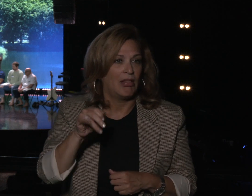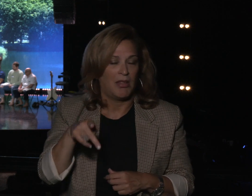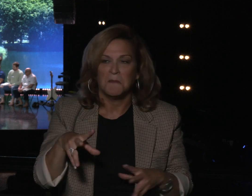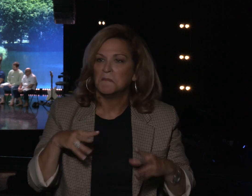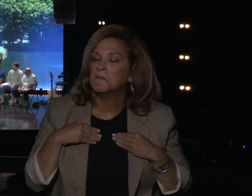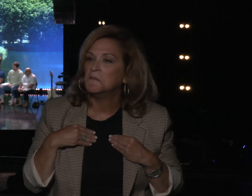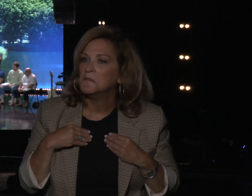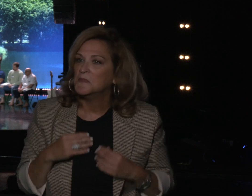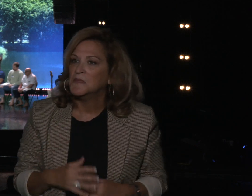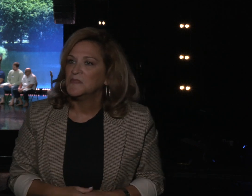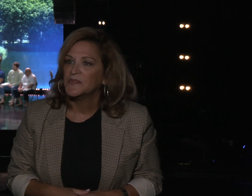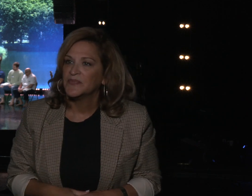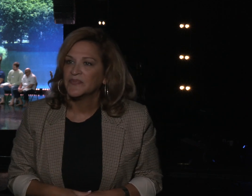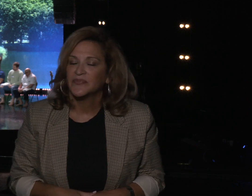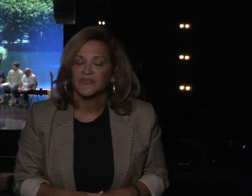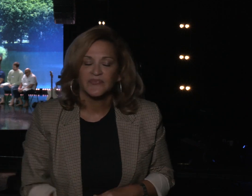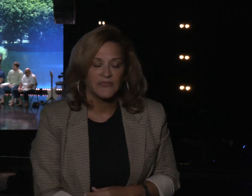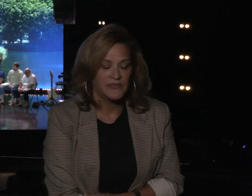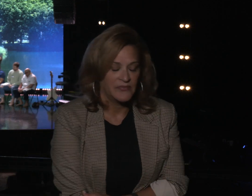Come here.